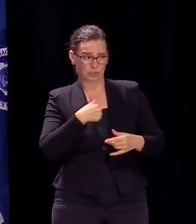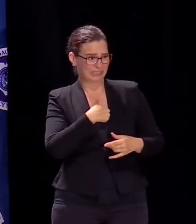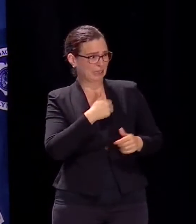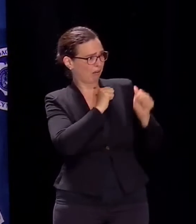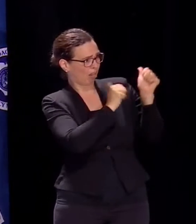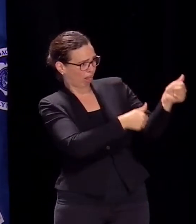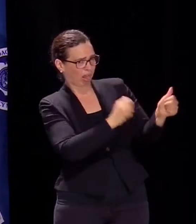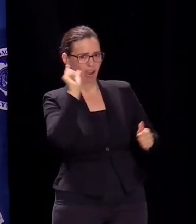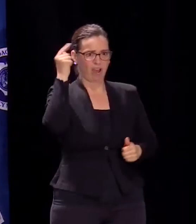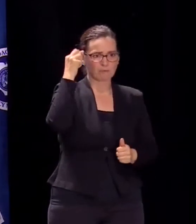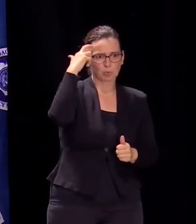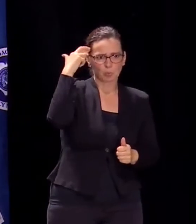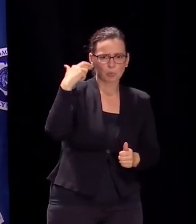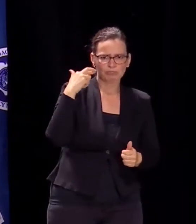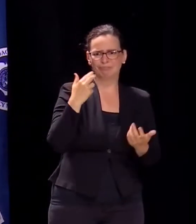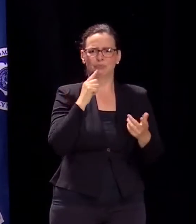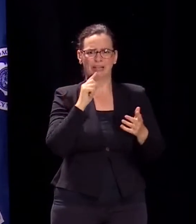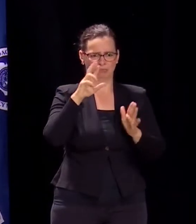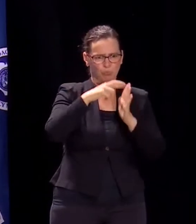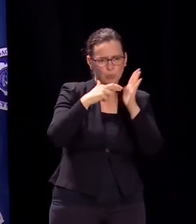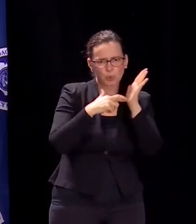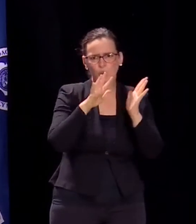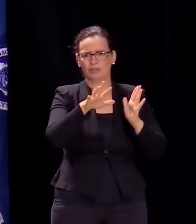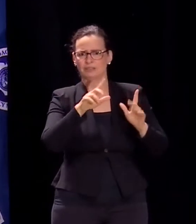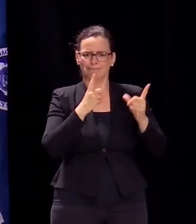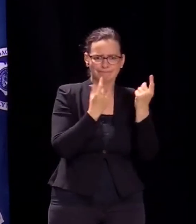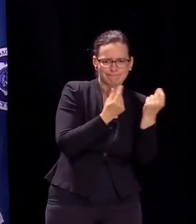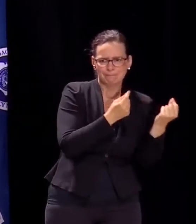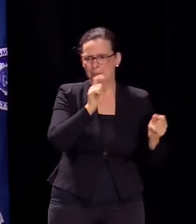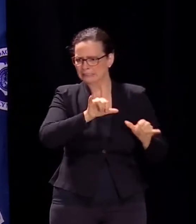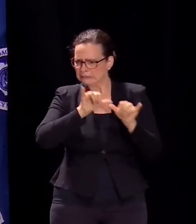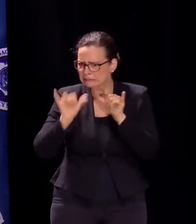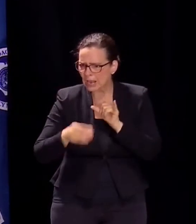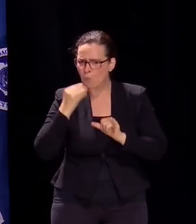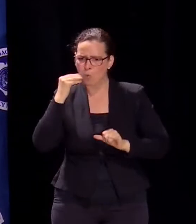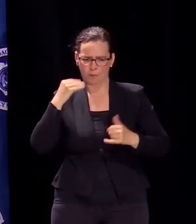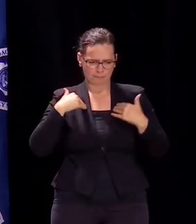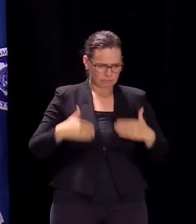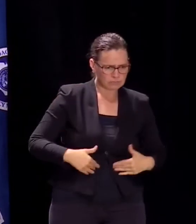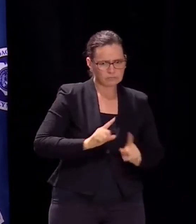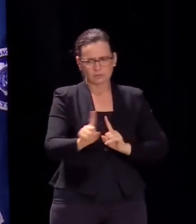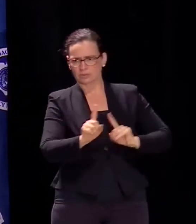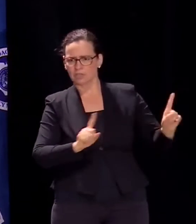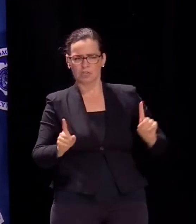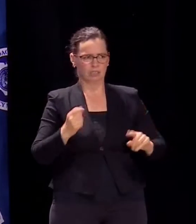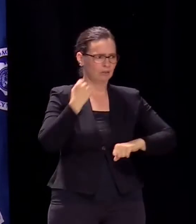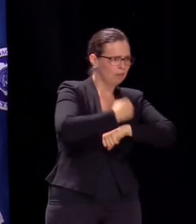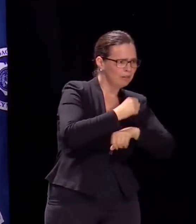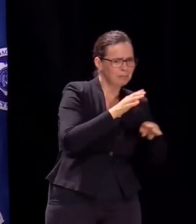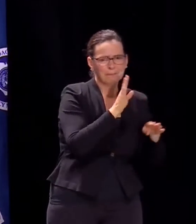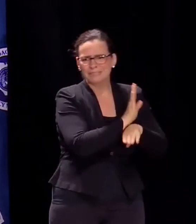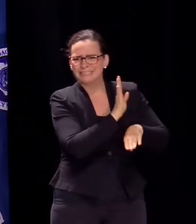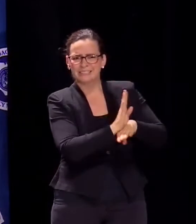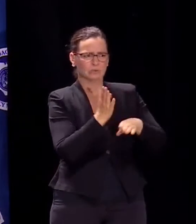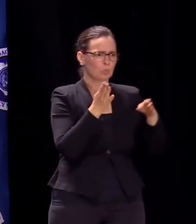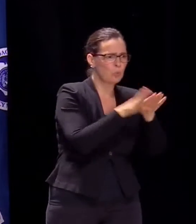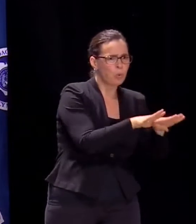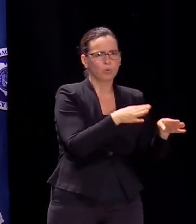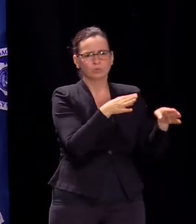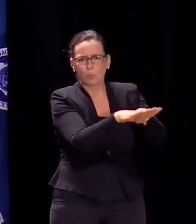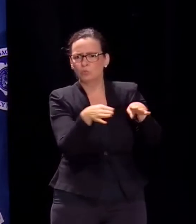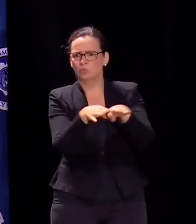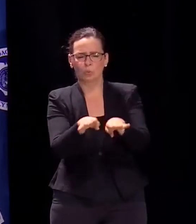partners as much today as we did yesterday. We just received a little bit of good news. Many people have said,